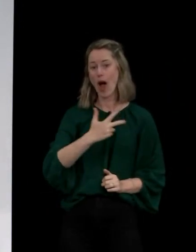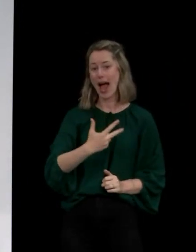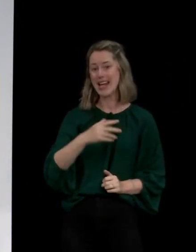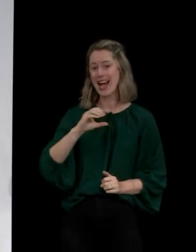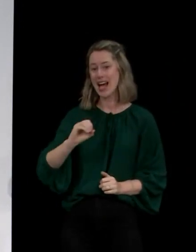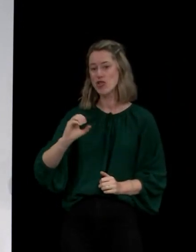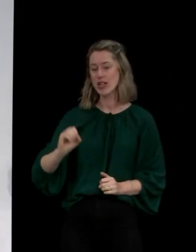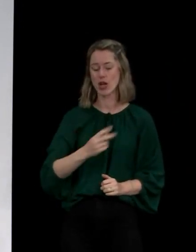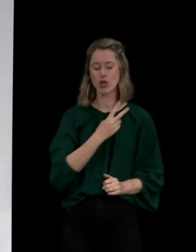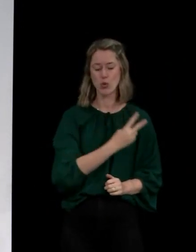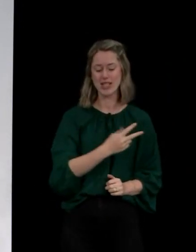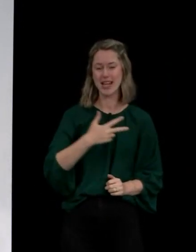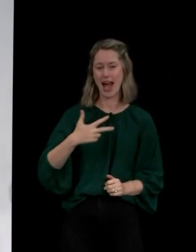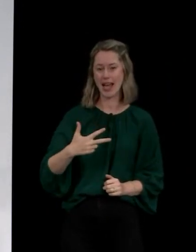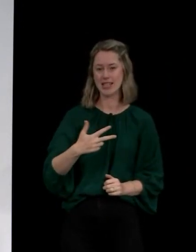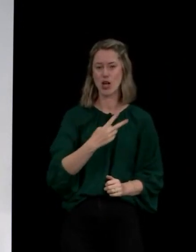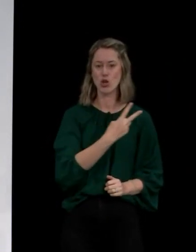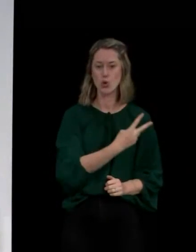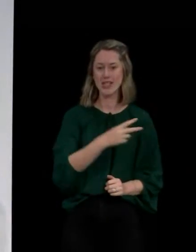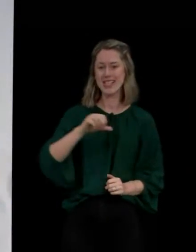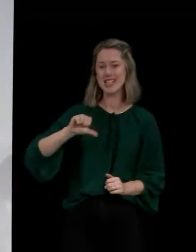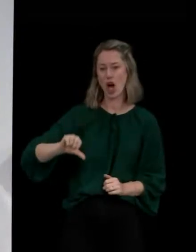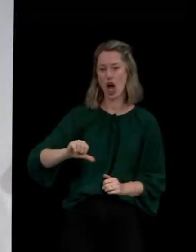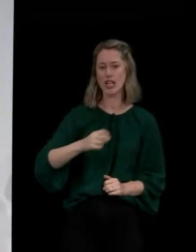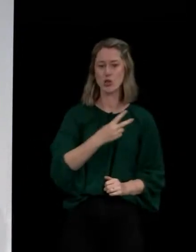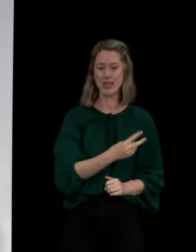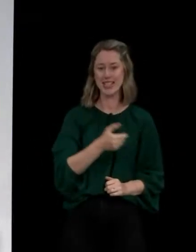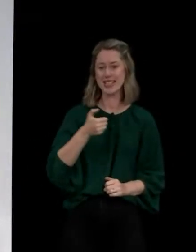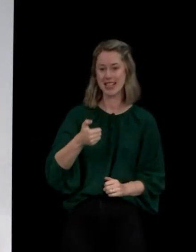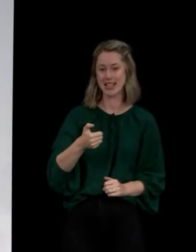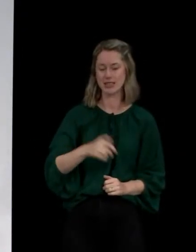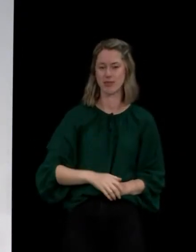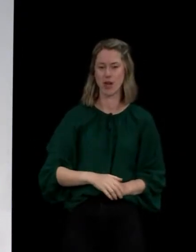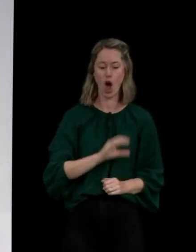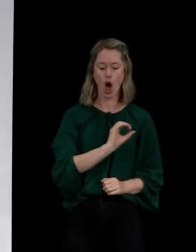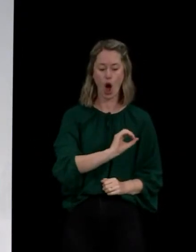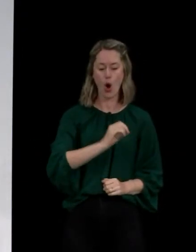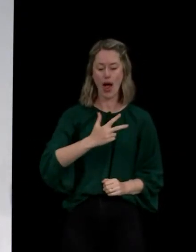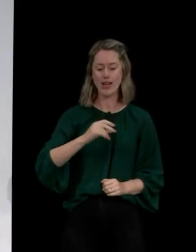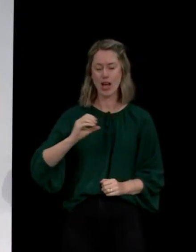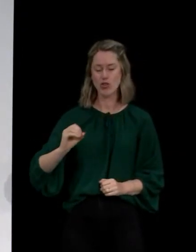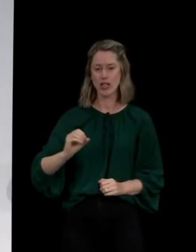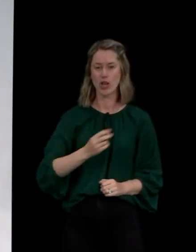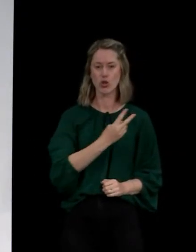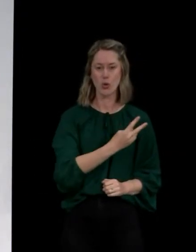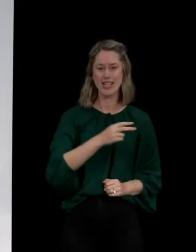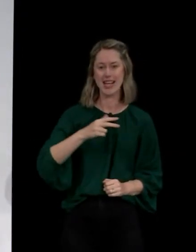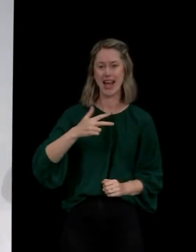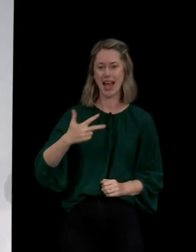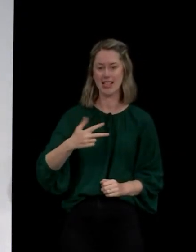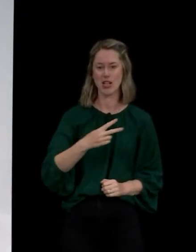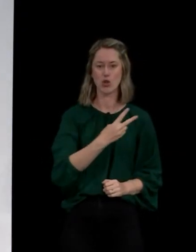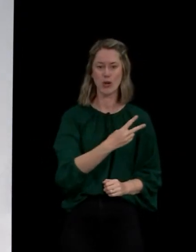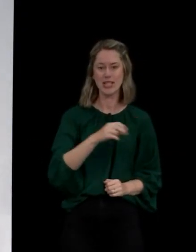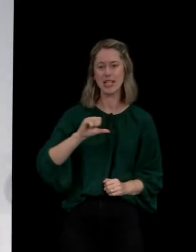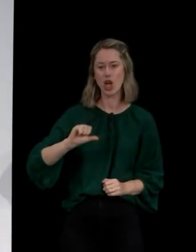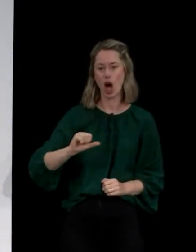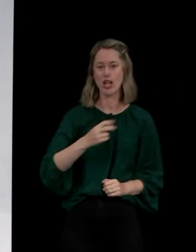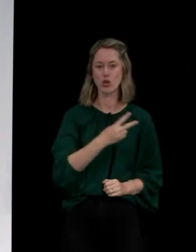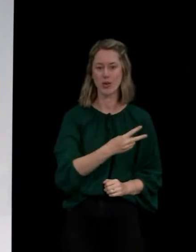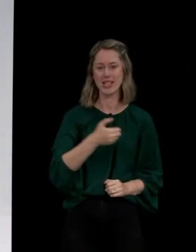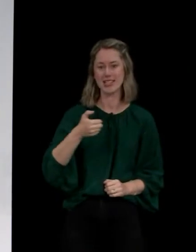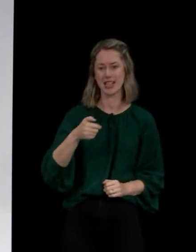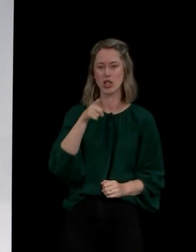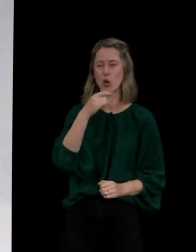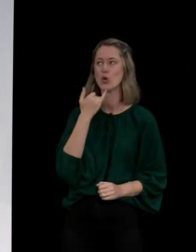0800 28 29 26. That's 0800 28 29 26. That's a